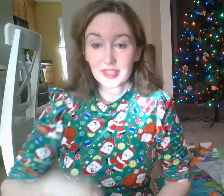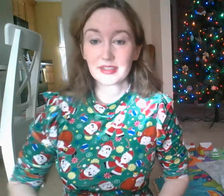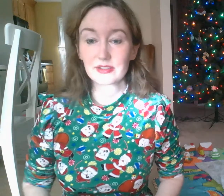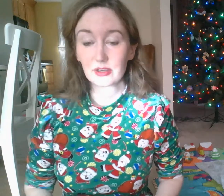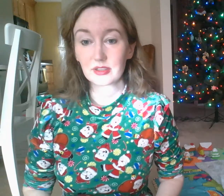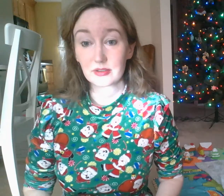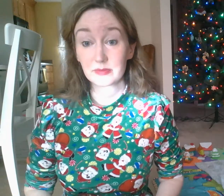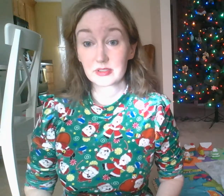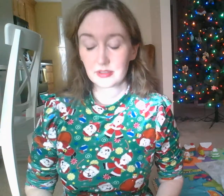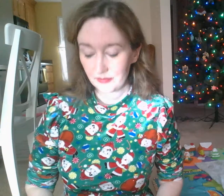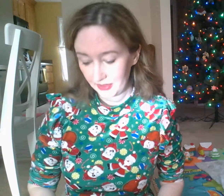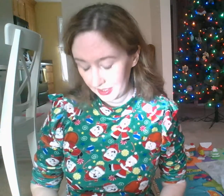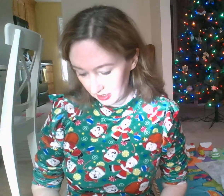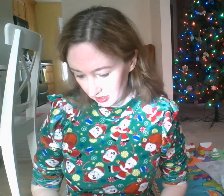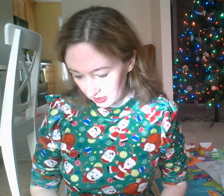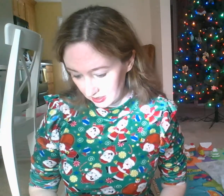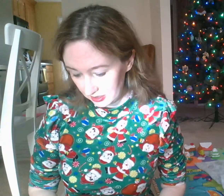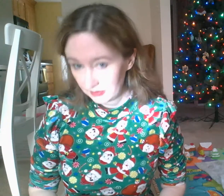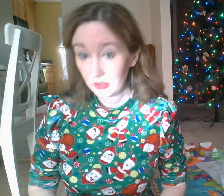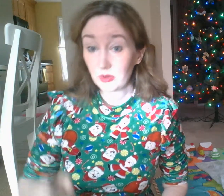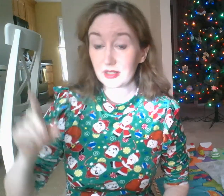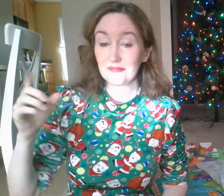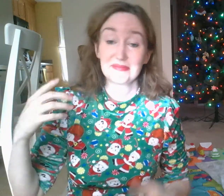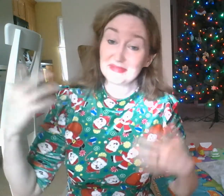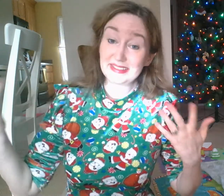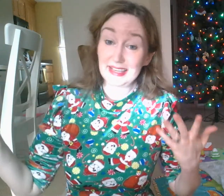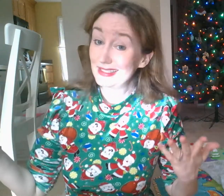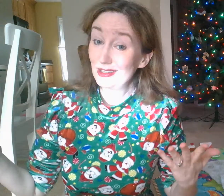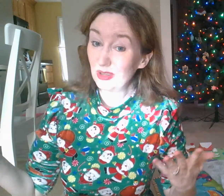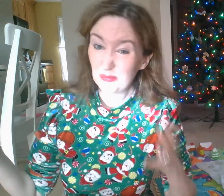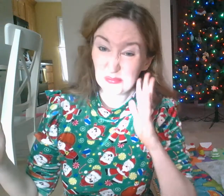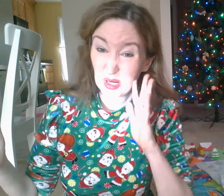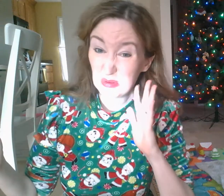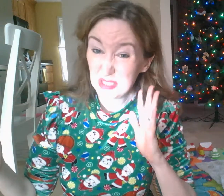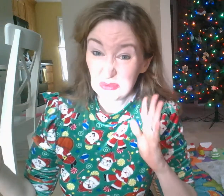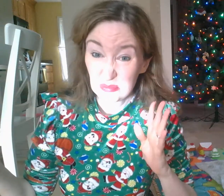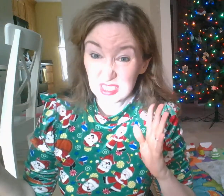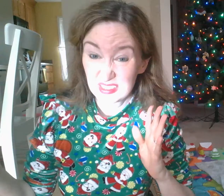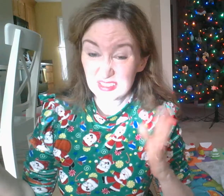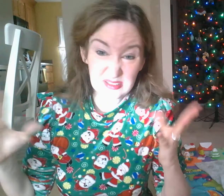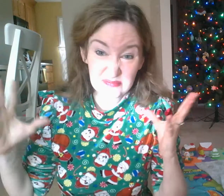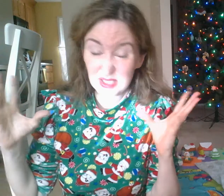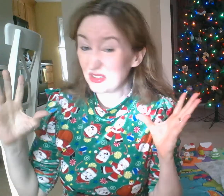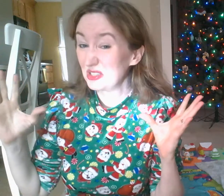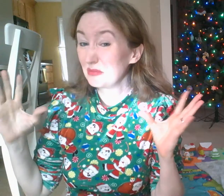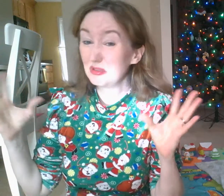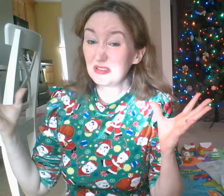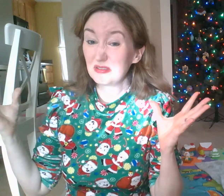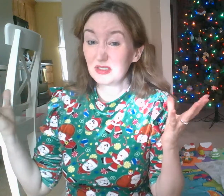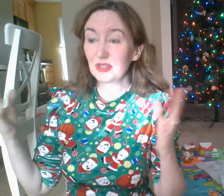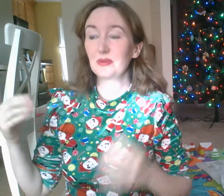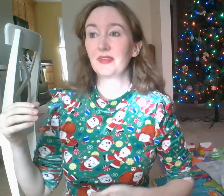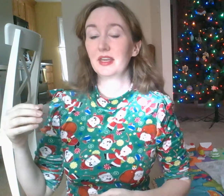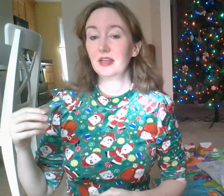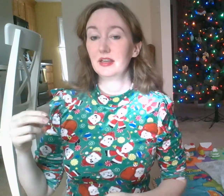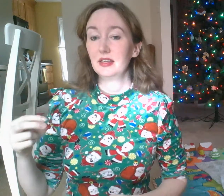and let's look at the Christmas tree. If you want to, let's say it's snowing, probably won't be this year in Virginia, but you never know. You